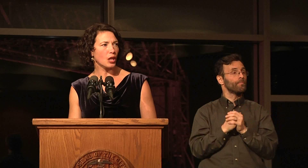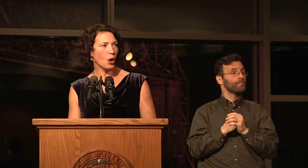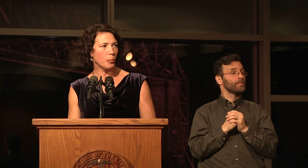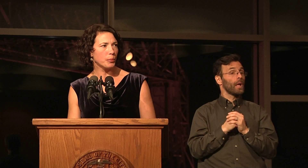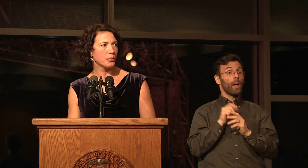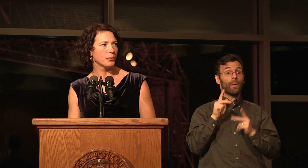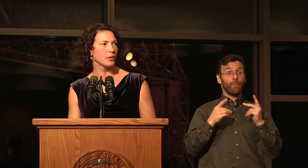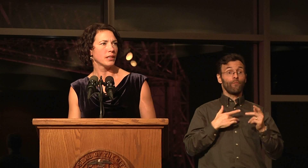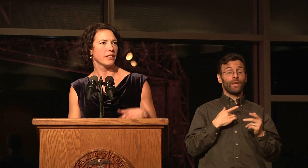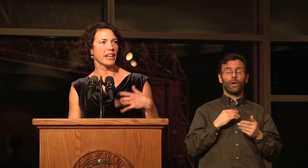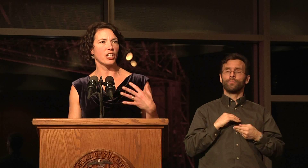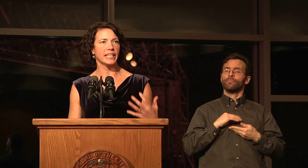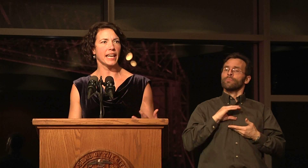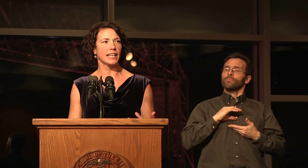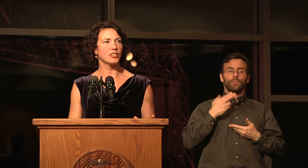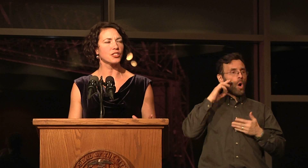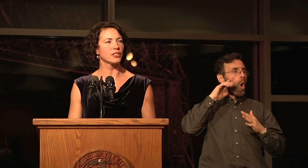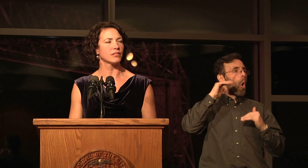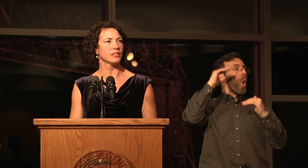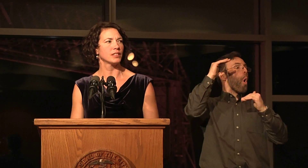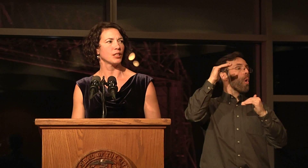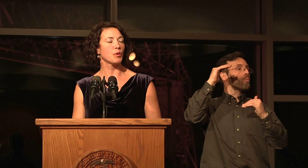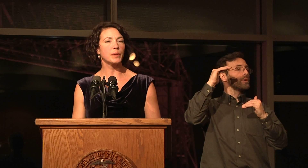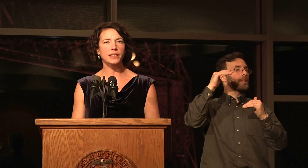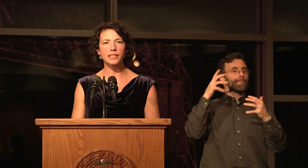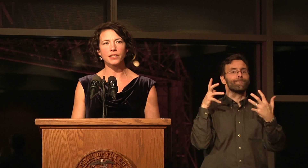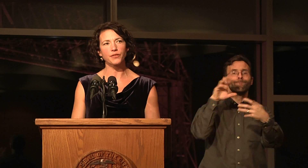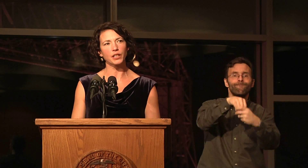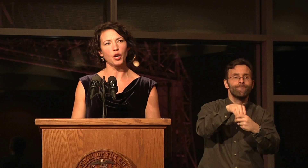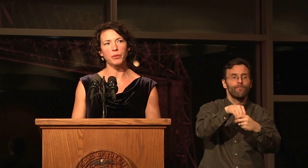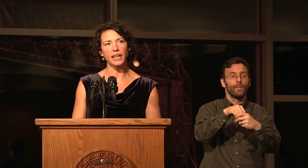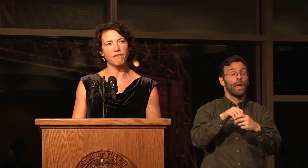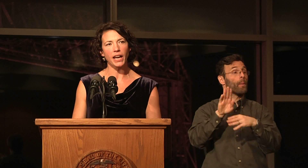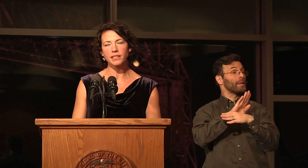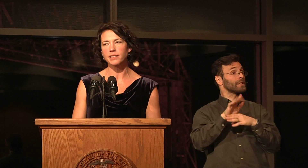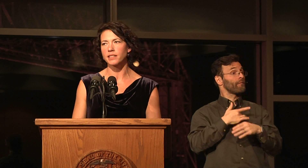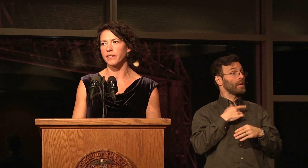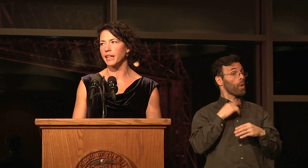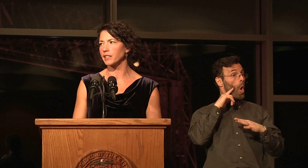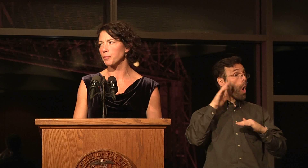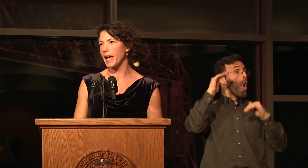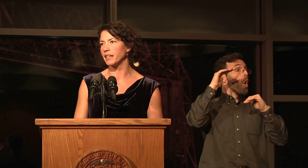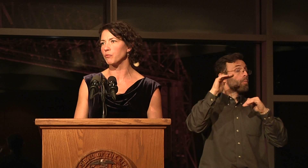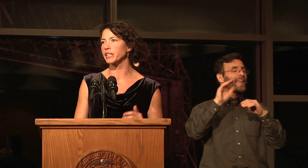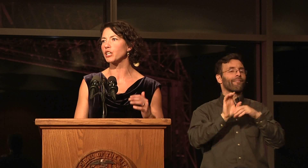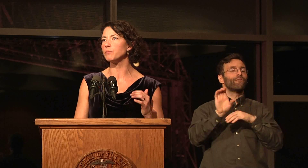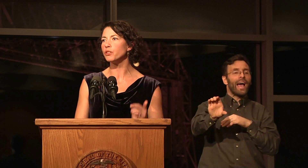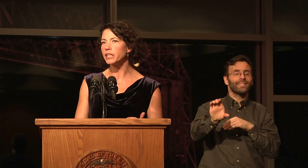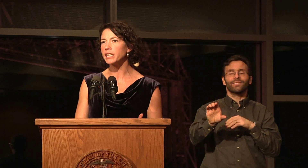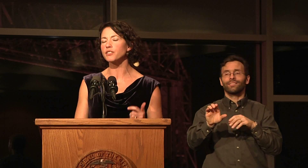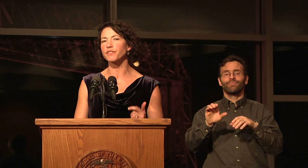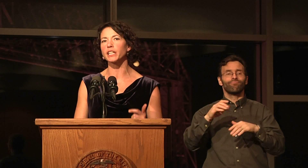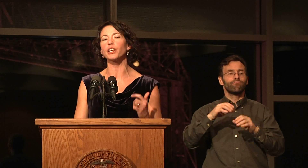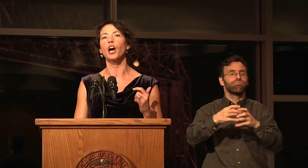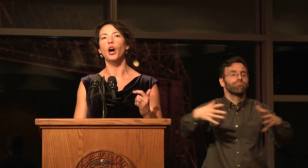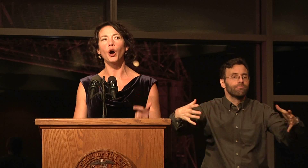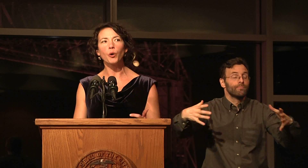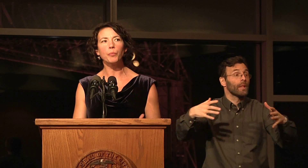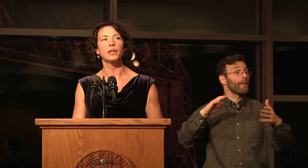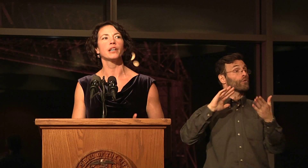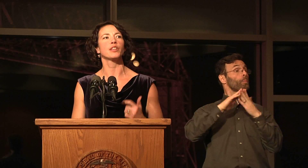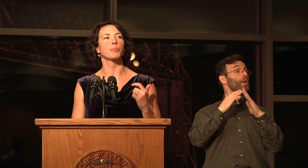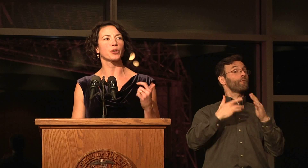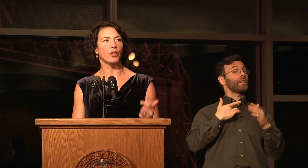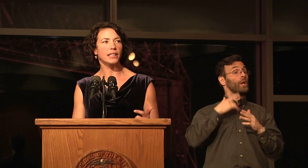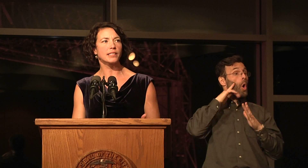people feel hope, they are engaged. When businesses feel hope, they invest and they expand. And when communities feel